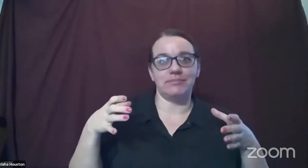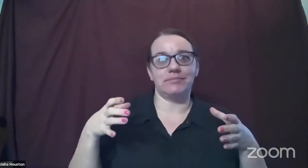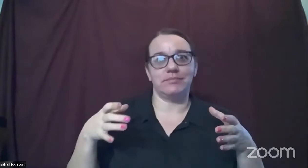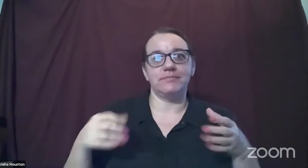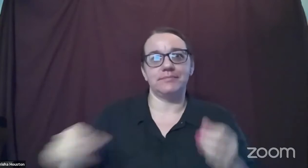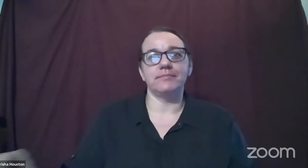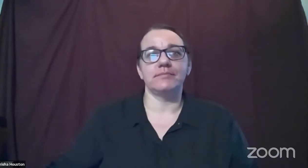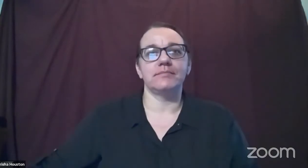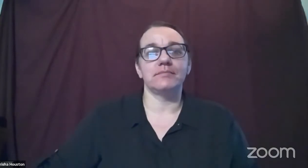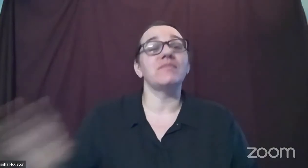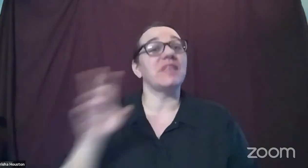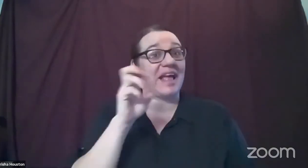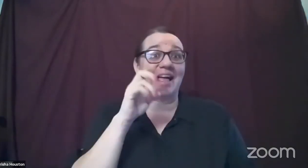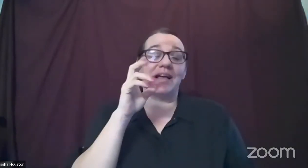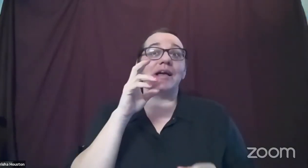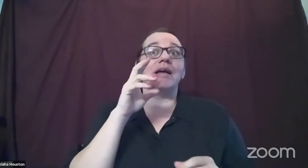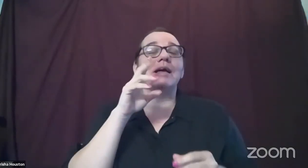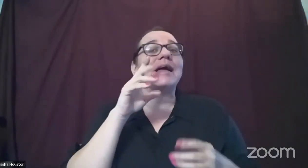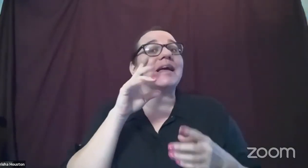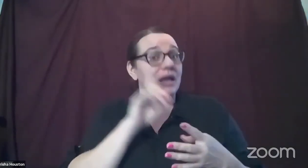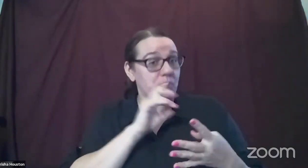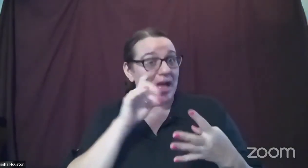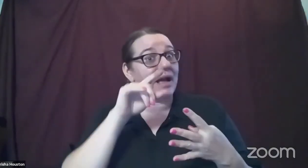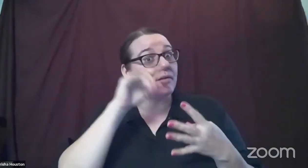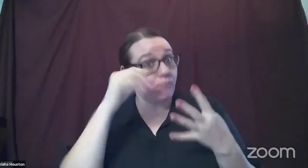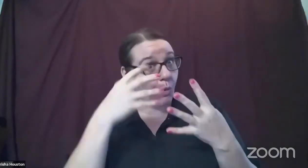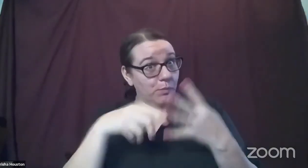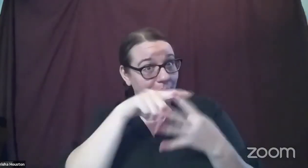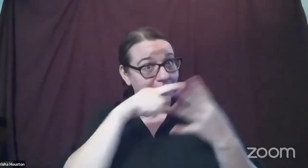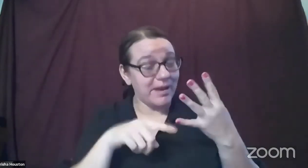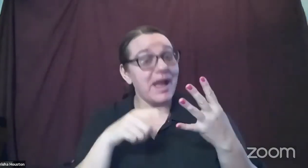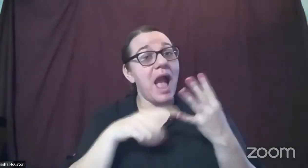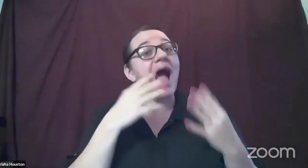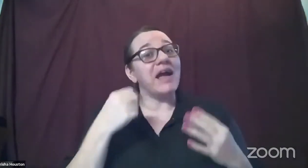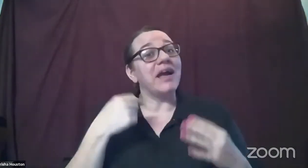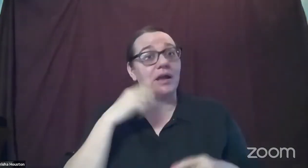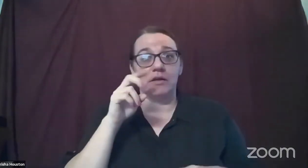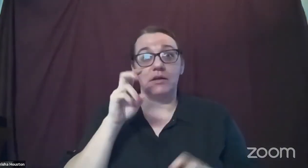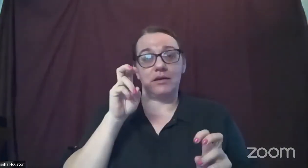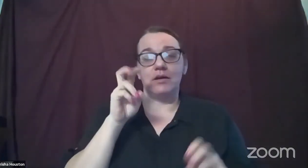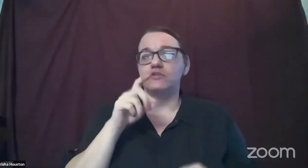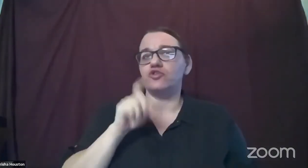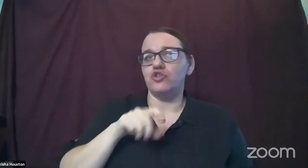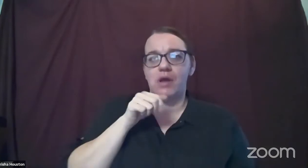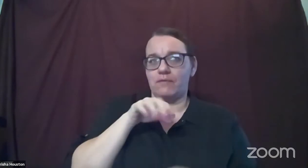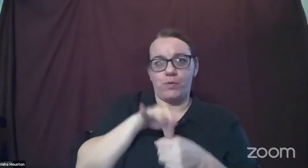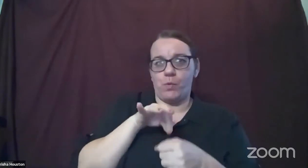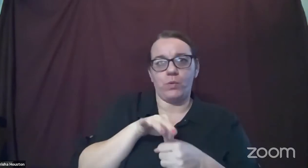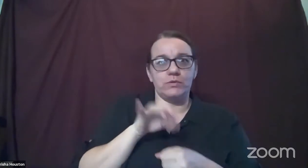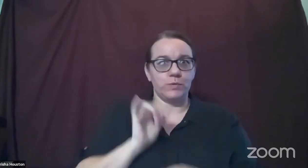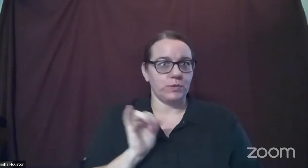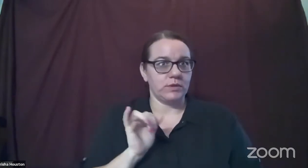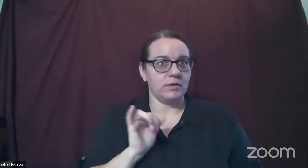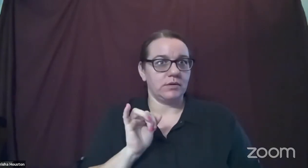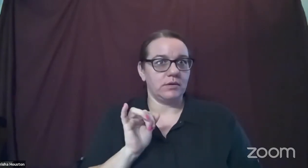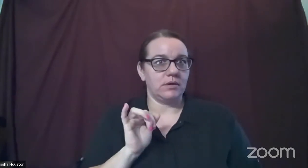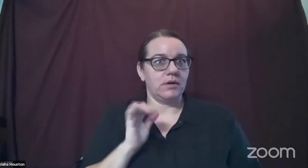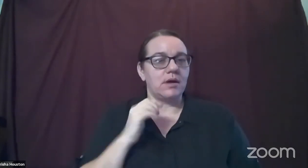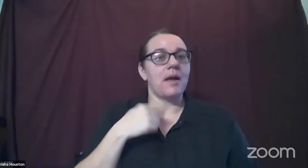for now because we had not quite expanded. So with those 4 new board members, you're correct. I